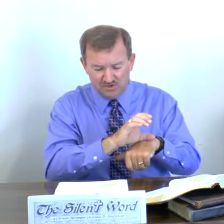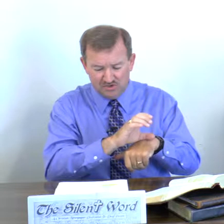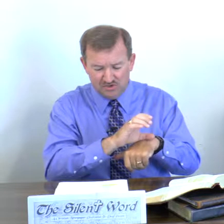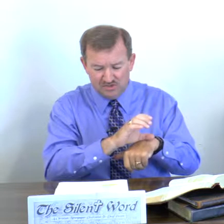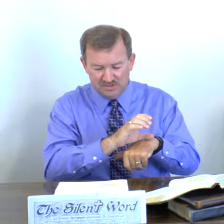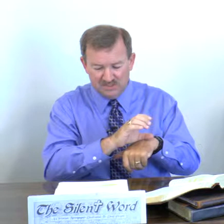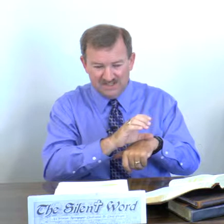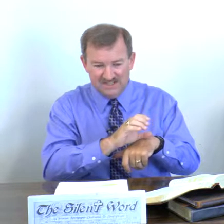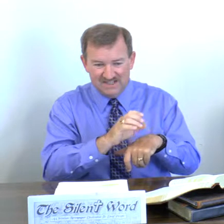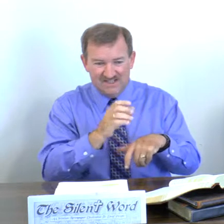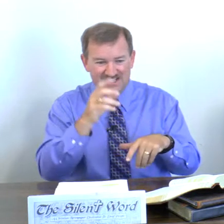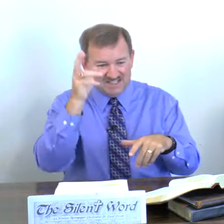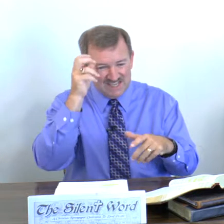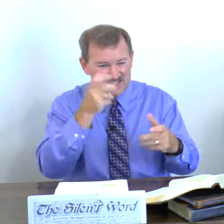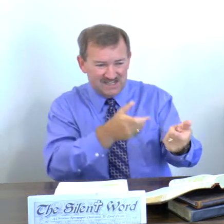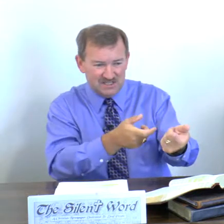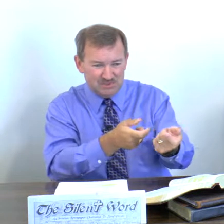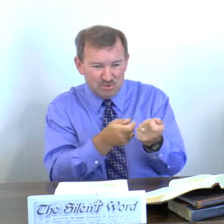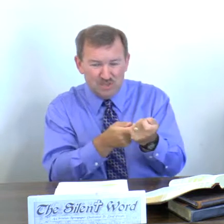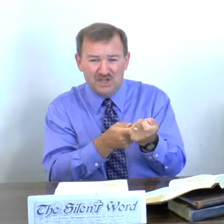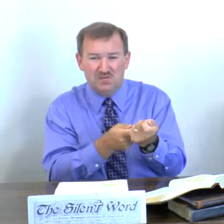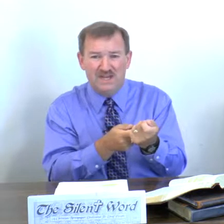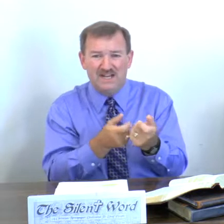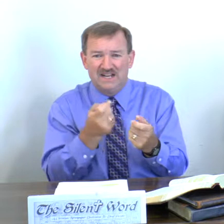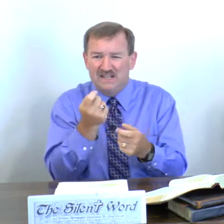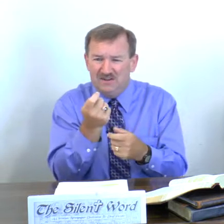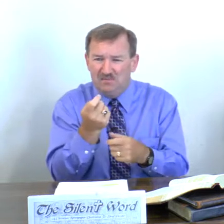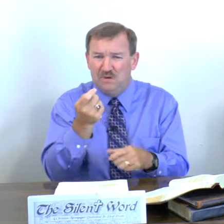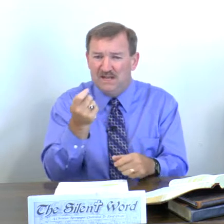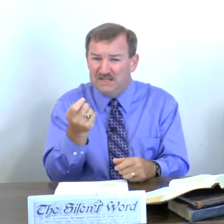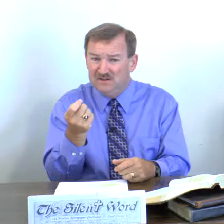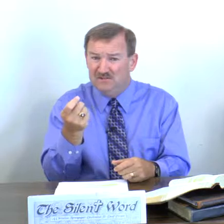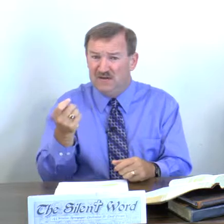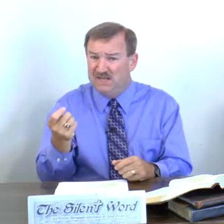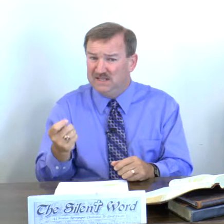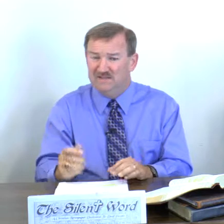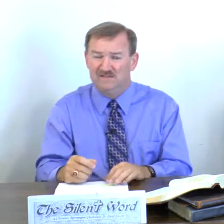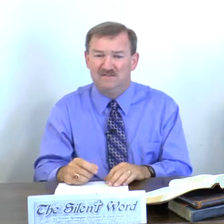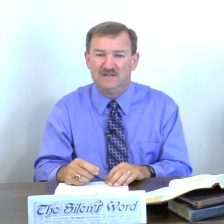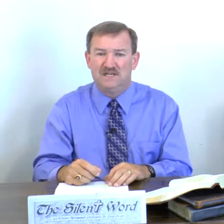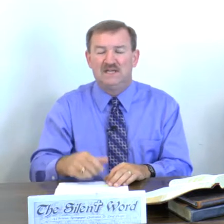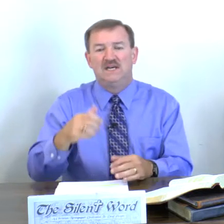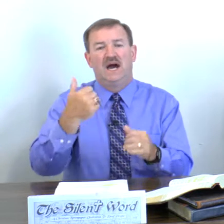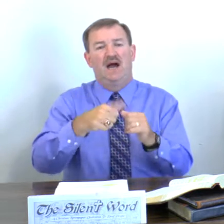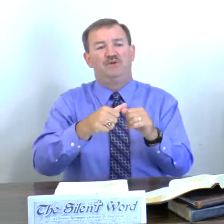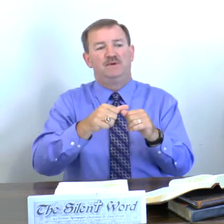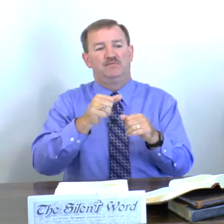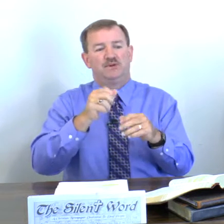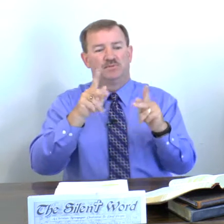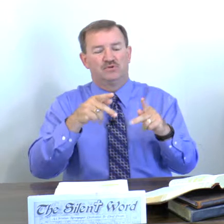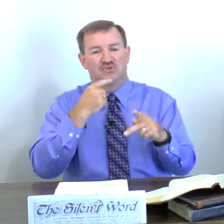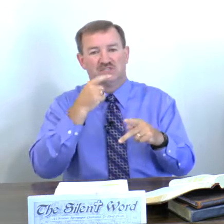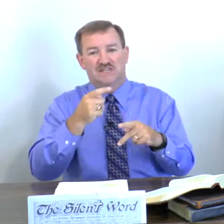church that Satan is pulling away little by little by little. I remember a person